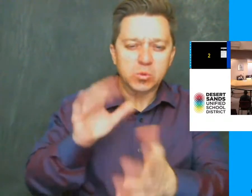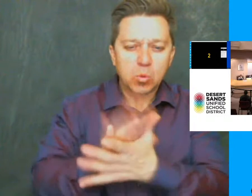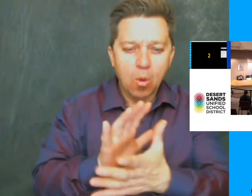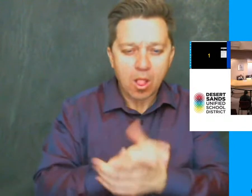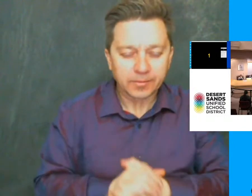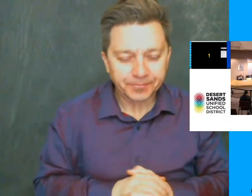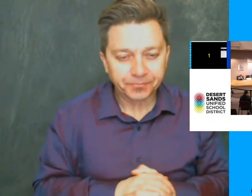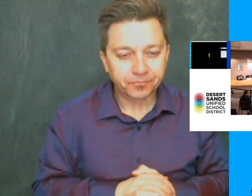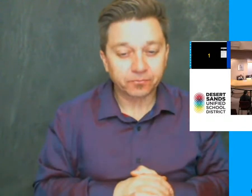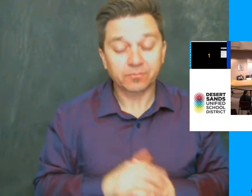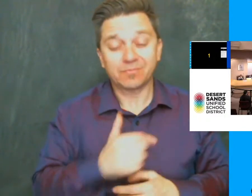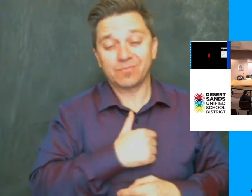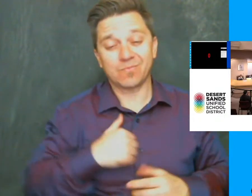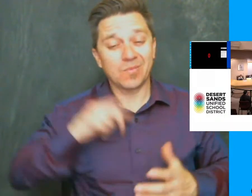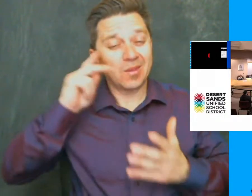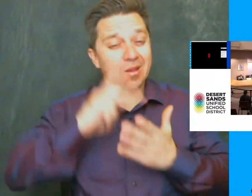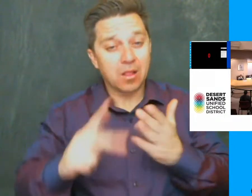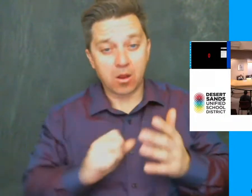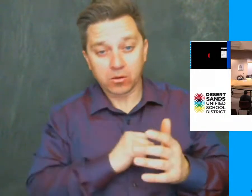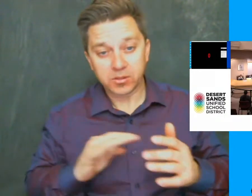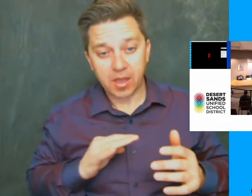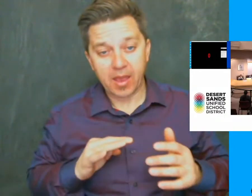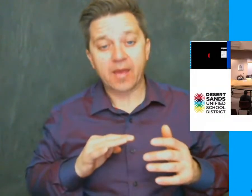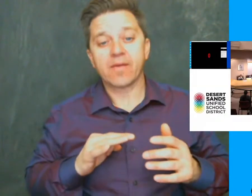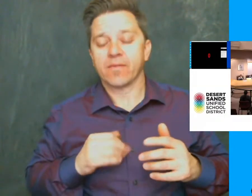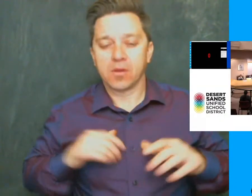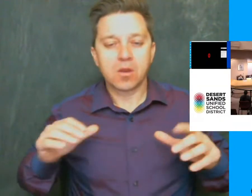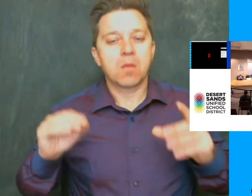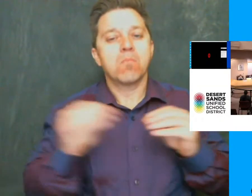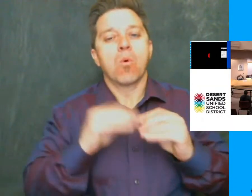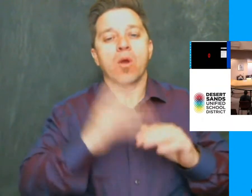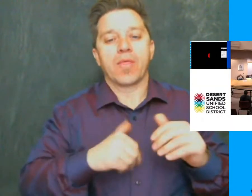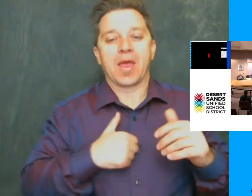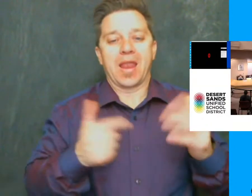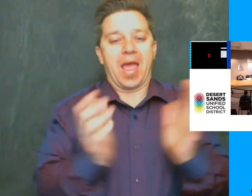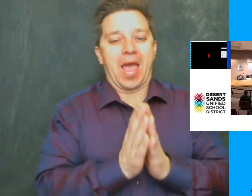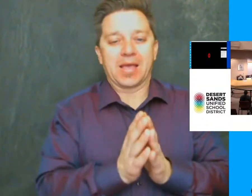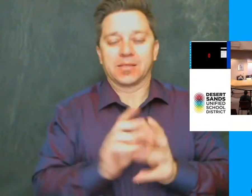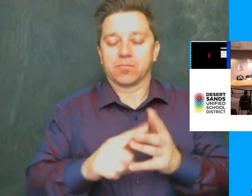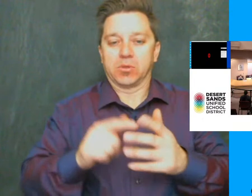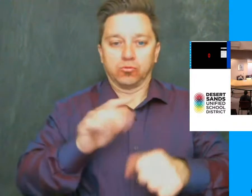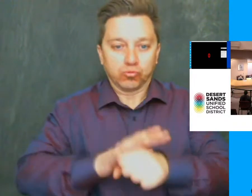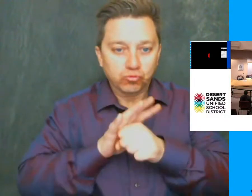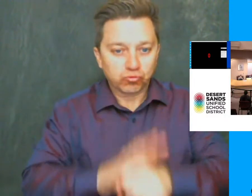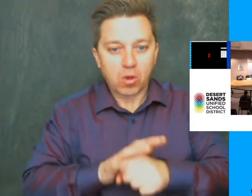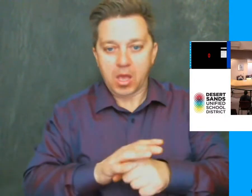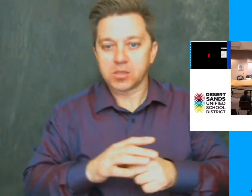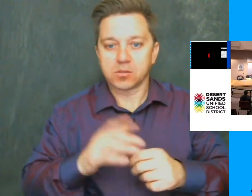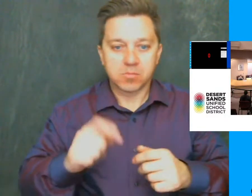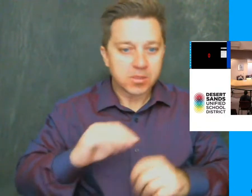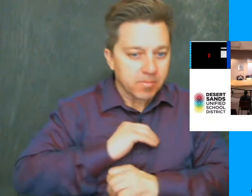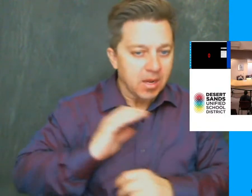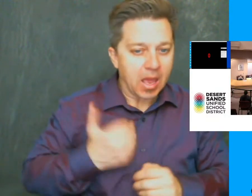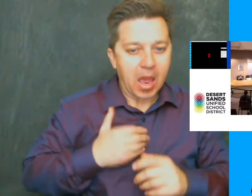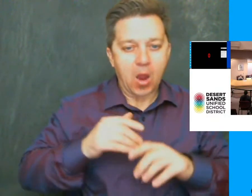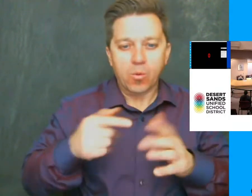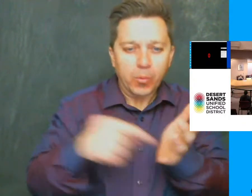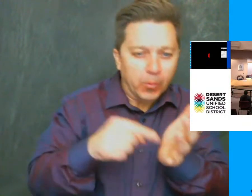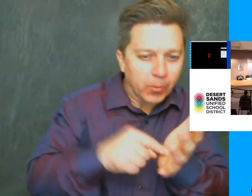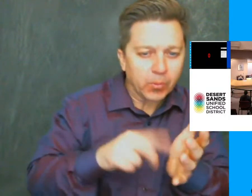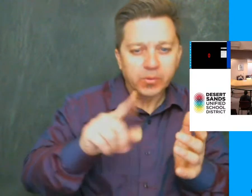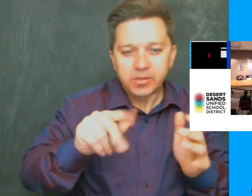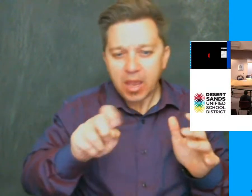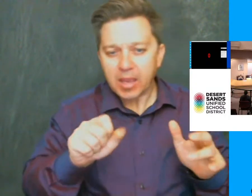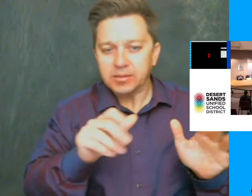staff, have done more than what has been asked of us to do, but the stress to meet our deadlines effectively with the additional duties assigned to each one of